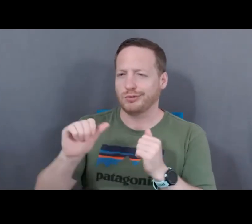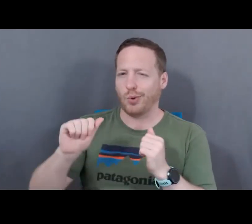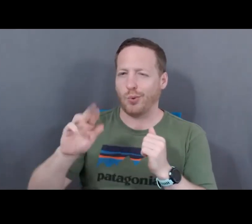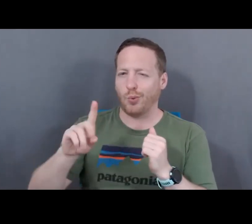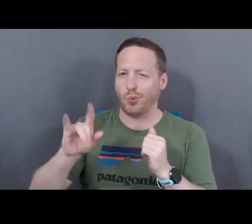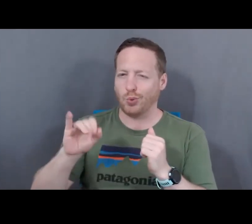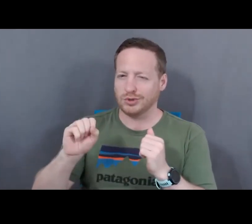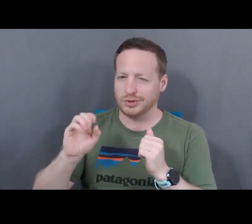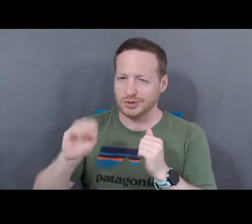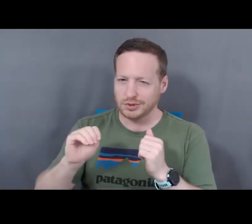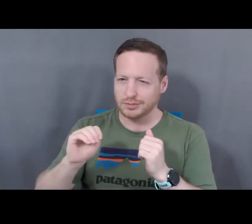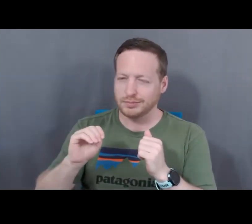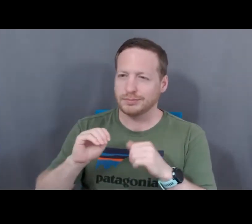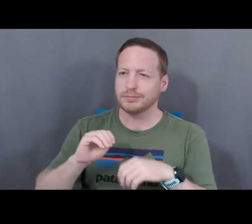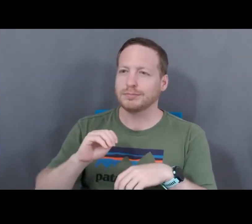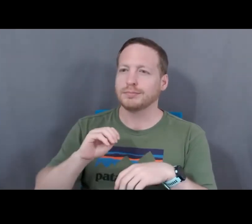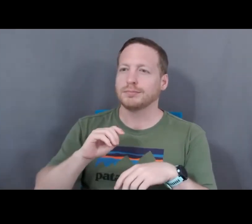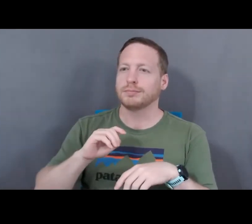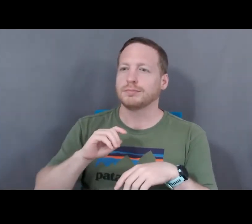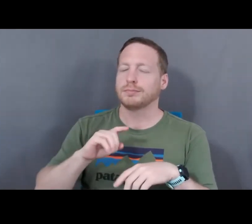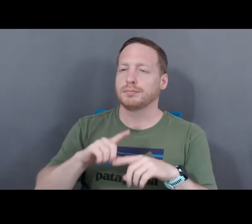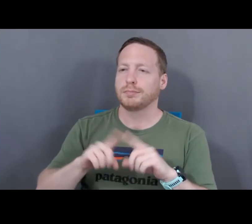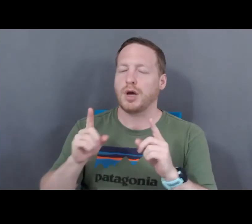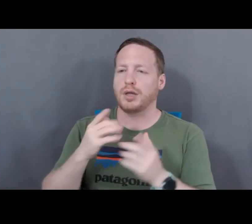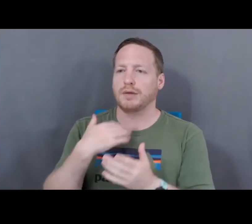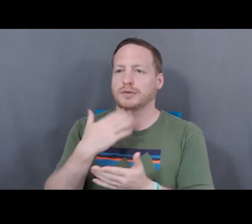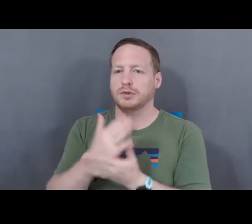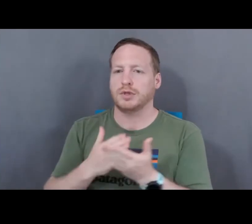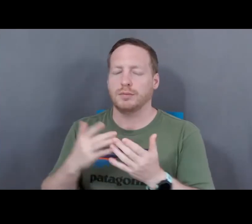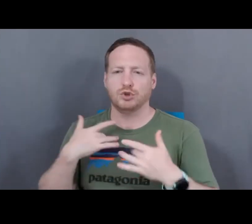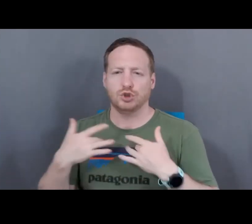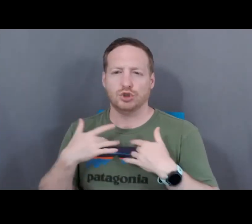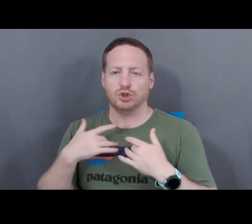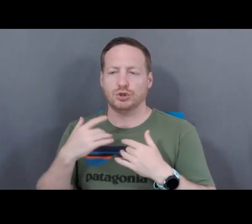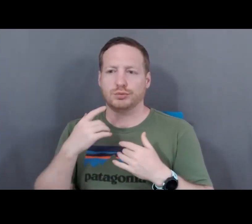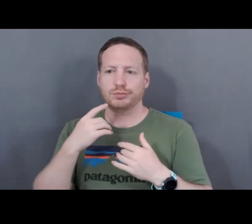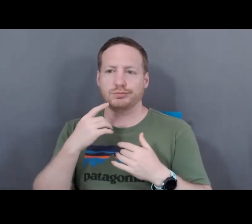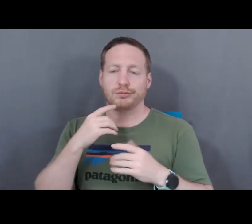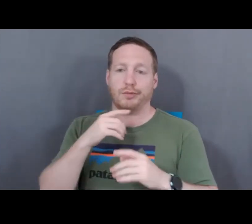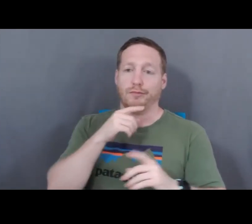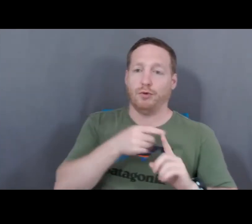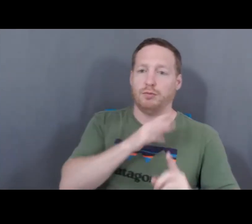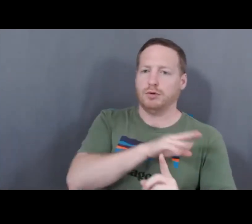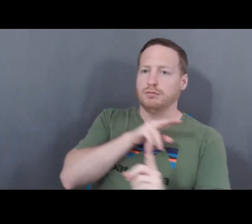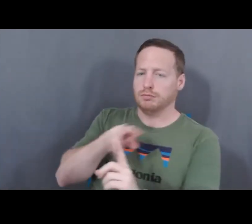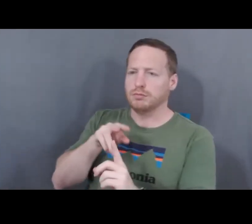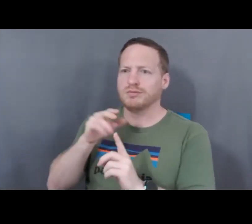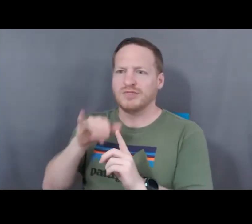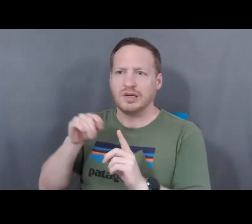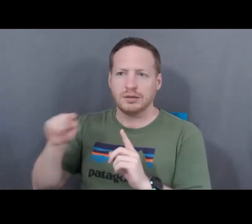the results of the election, stating that because these people can hear, that it was a result of autism. From